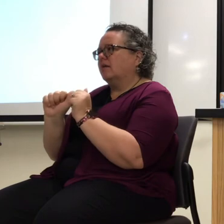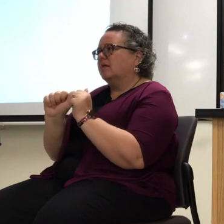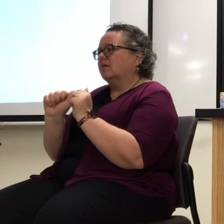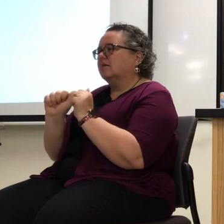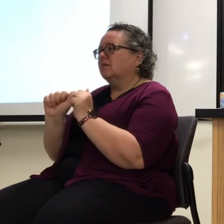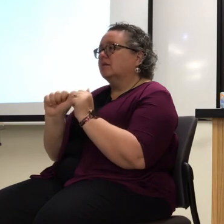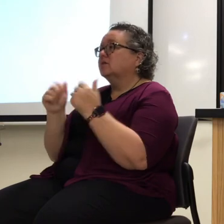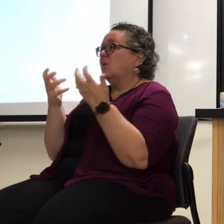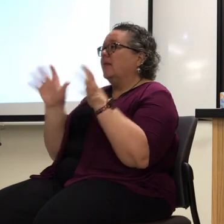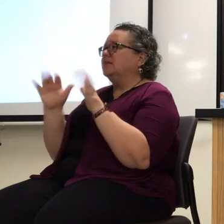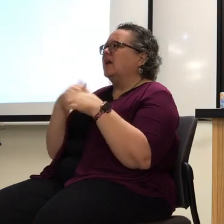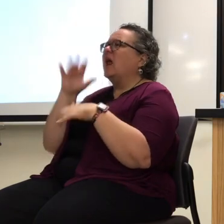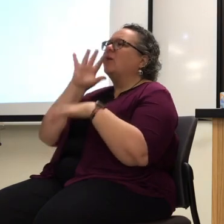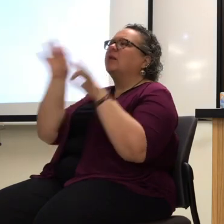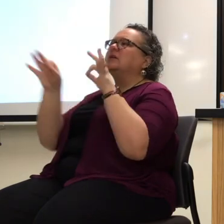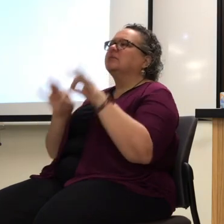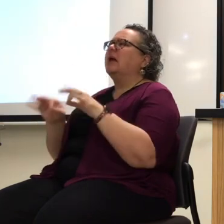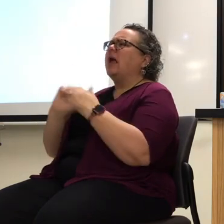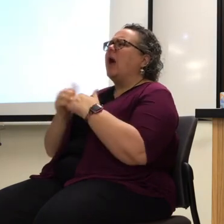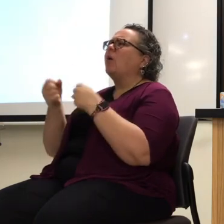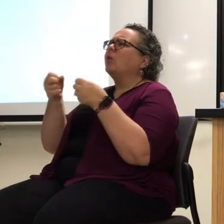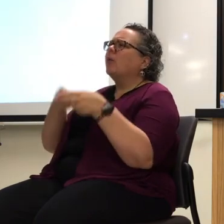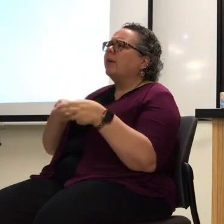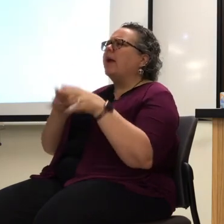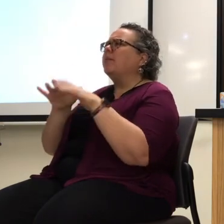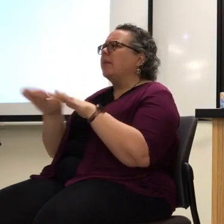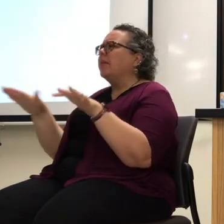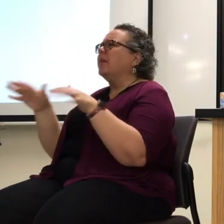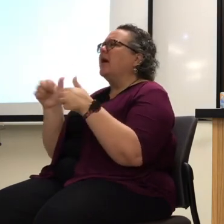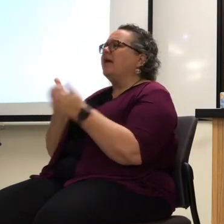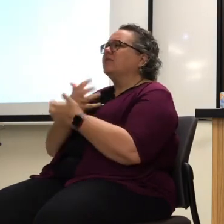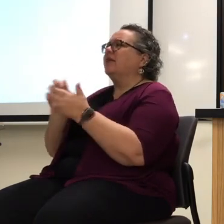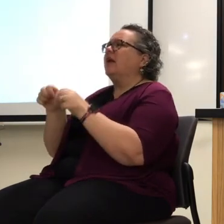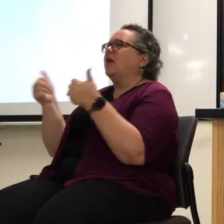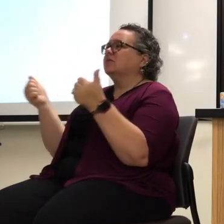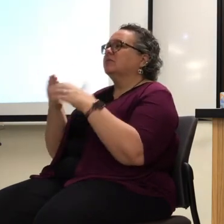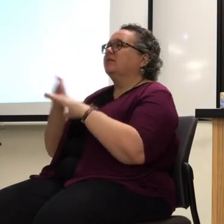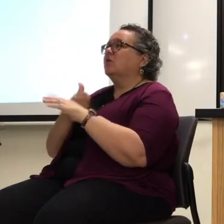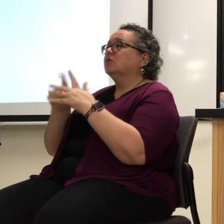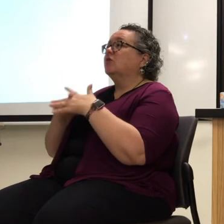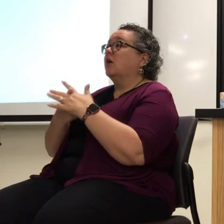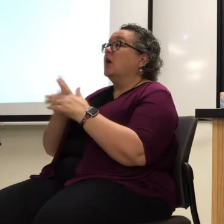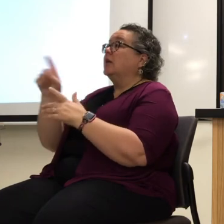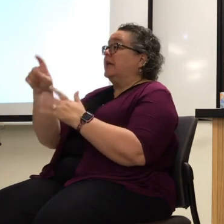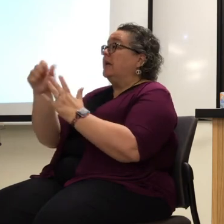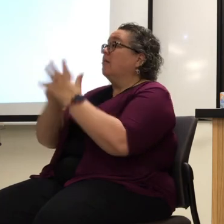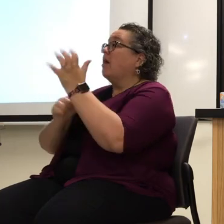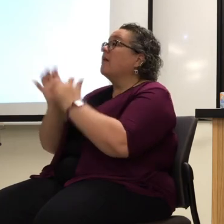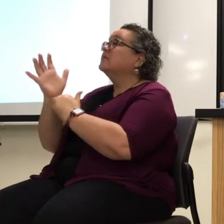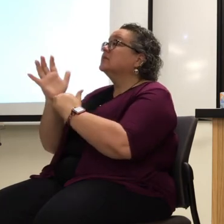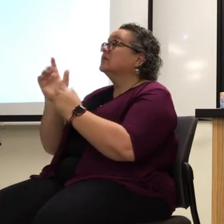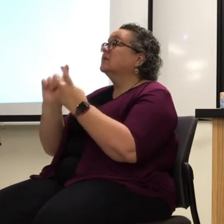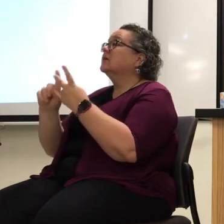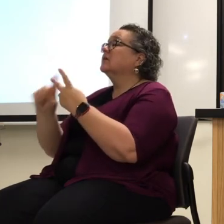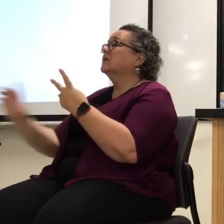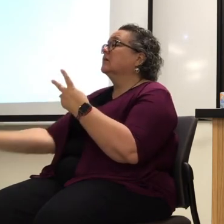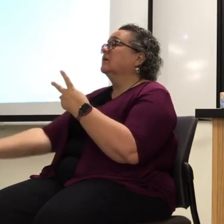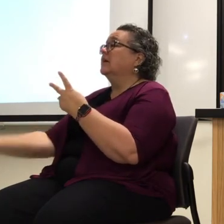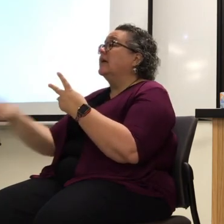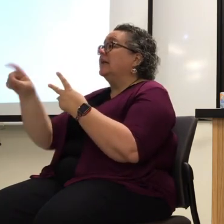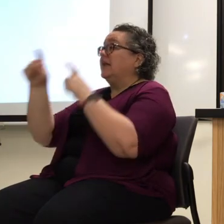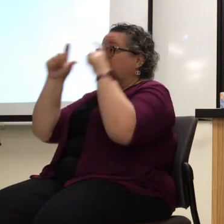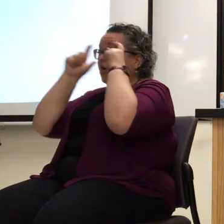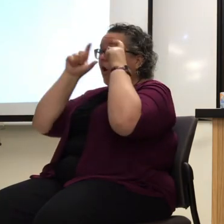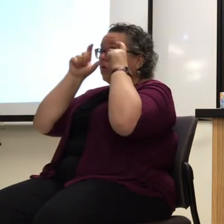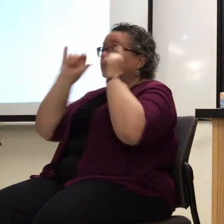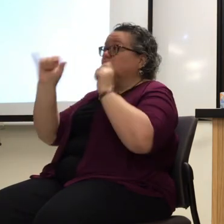Okay. That's it. I'll tell you how to dispose of things and this and that. And, well, you're going to need gloves and goggles, so hopefully